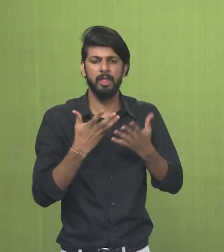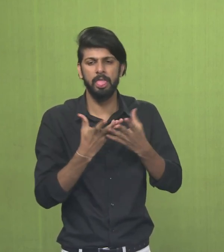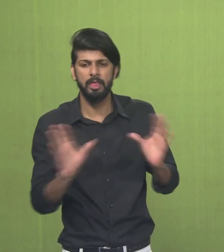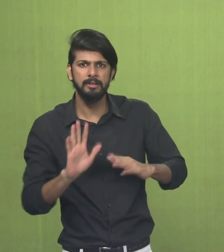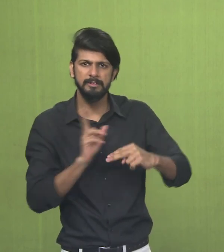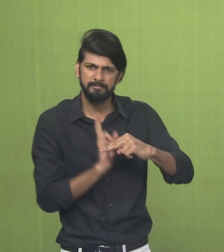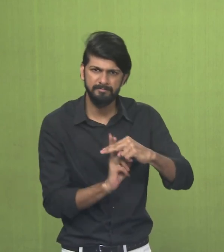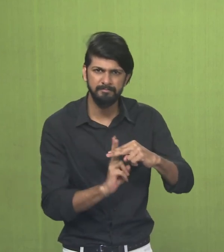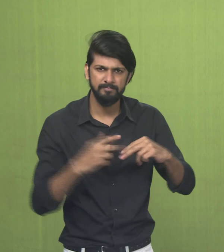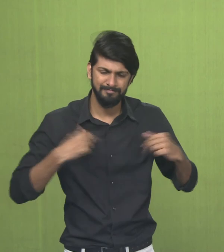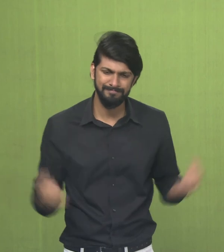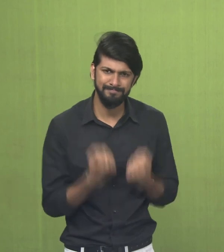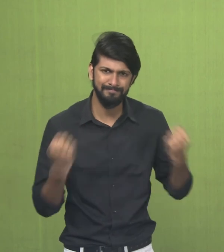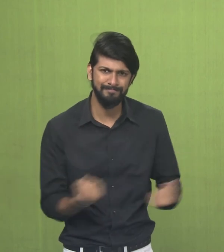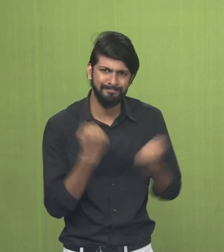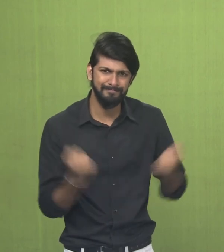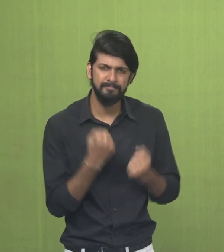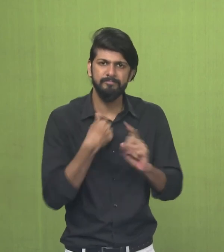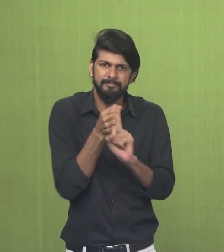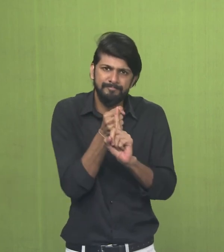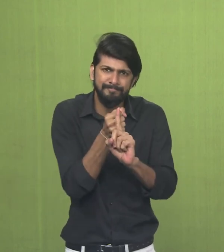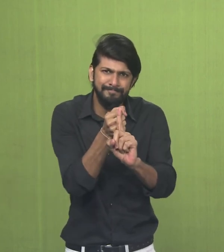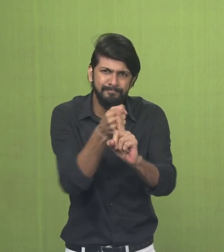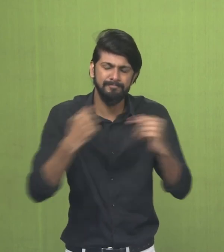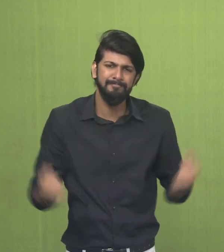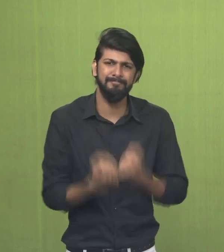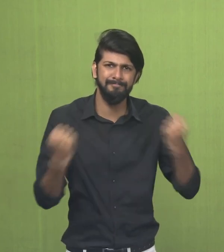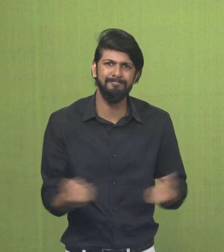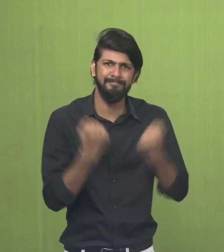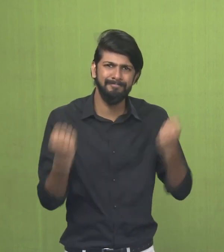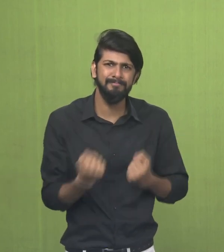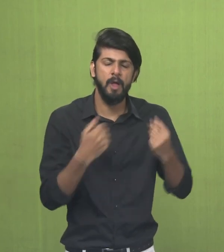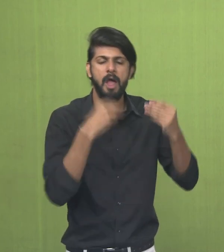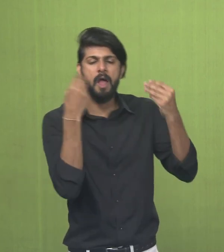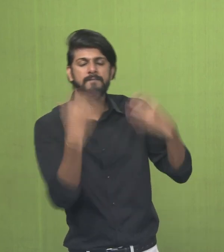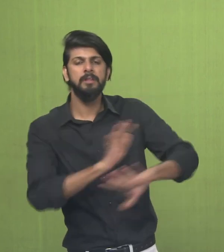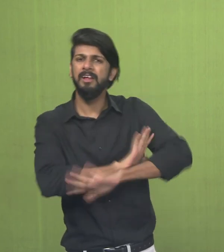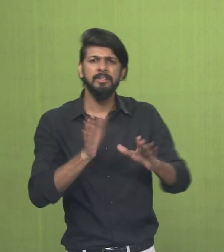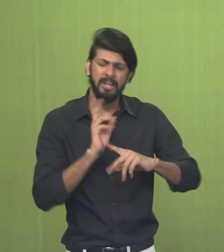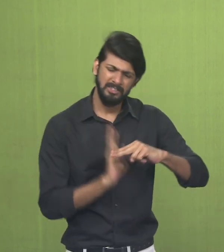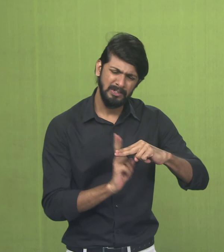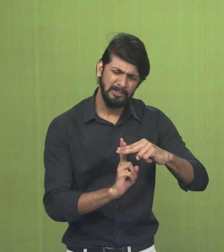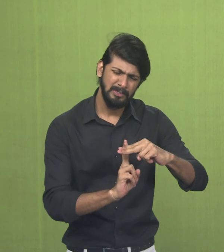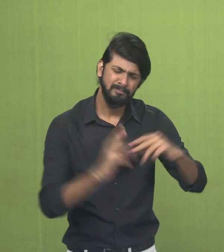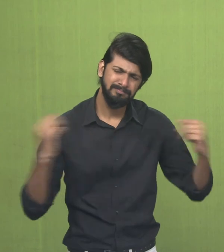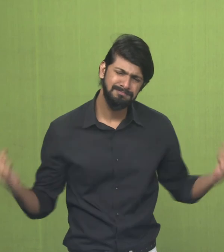is to continue firmly or obstinately, to keep at it, not to give